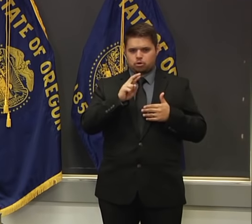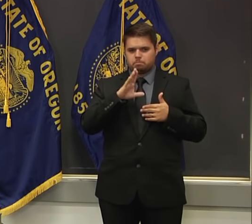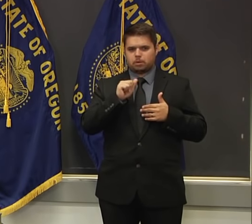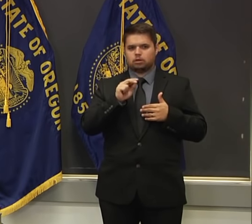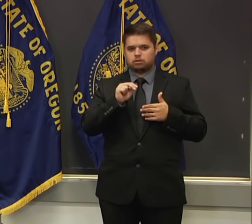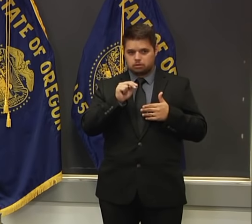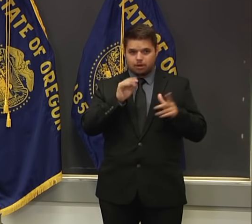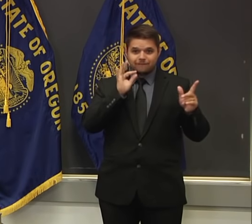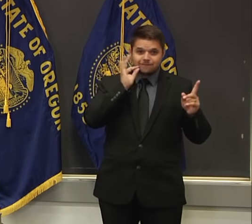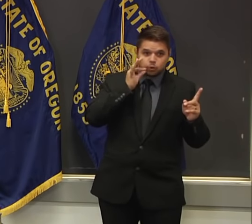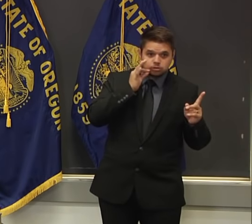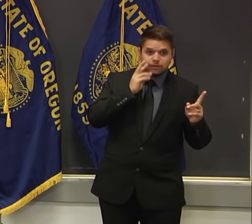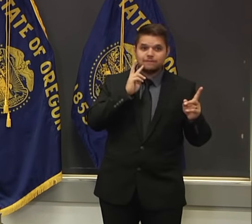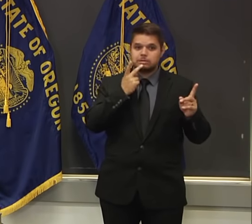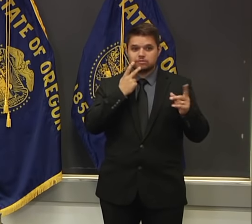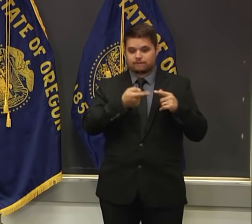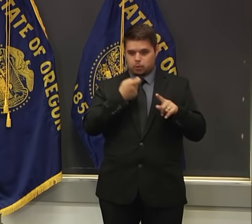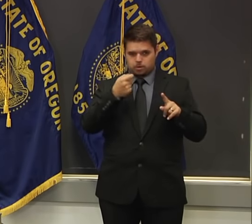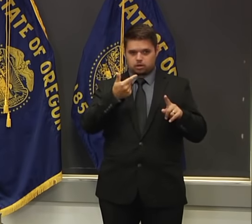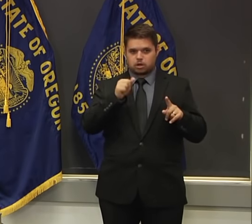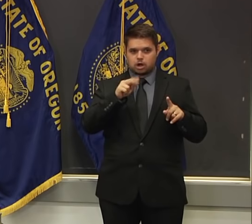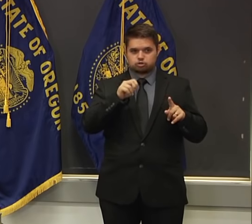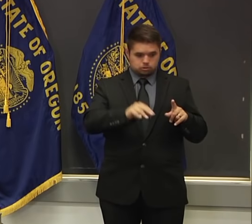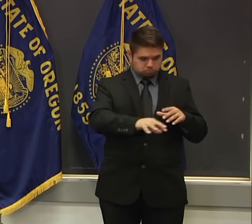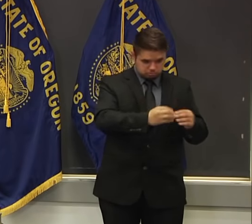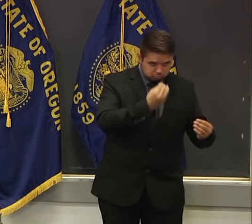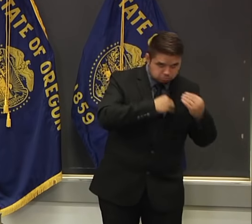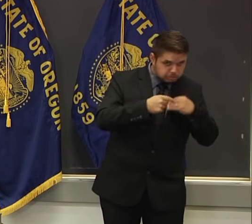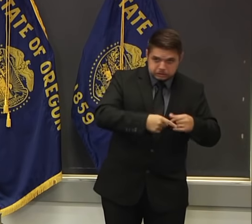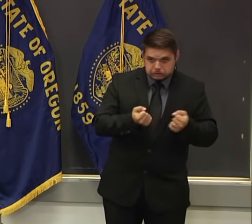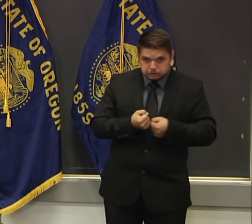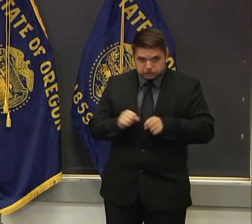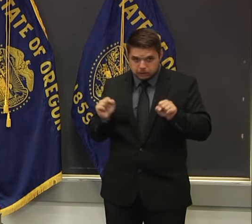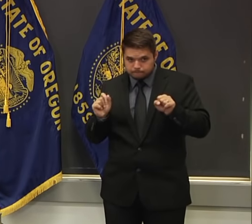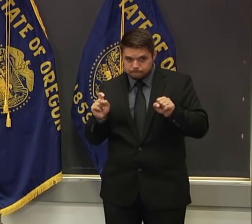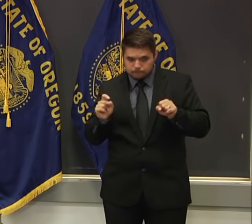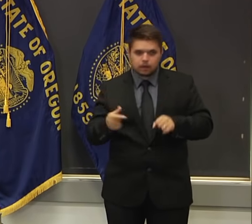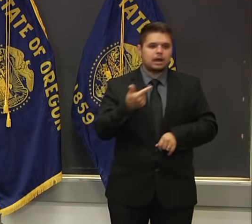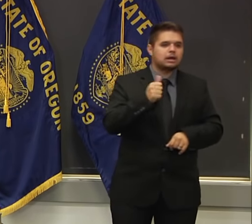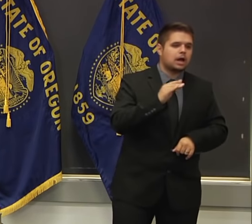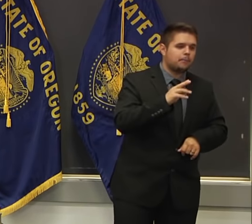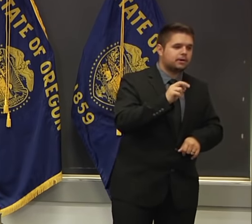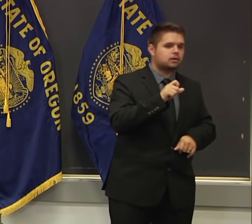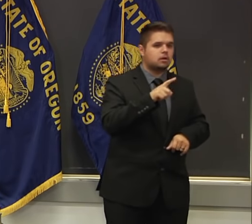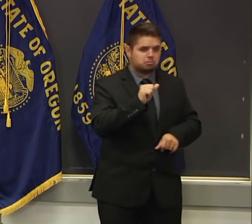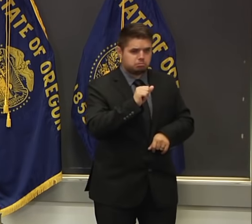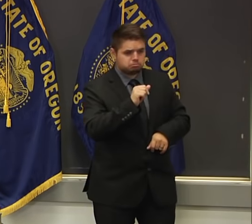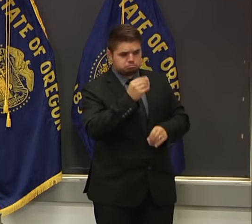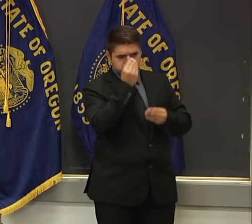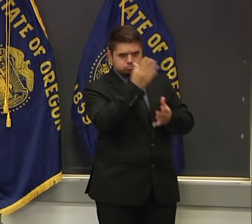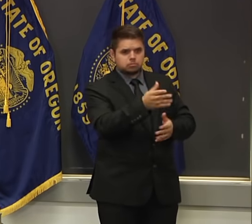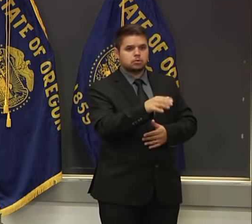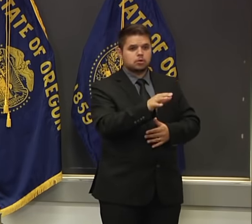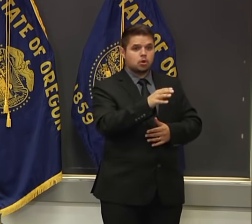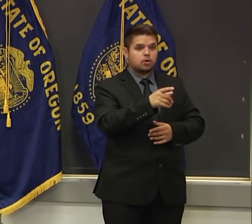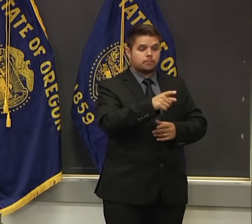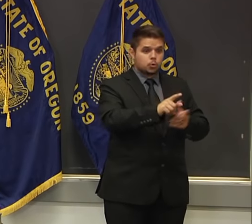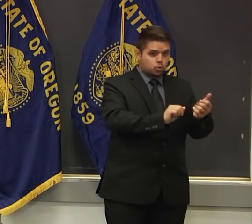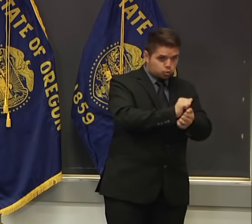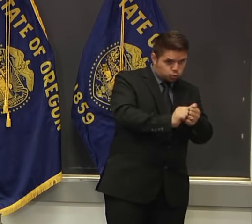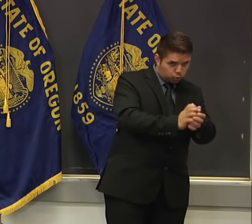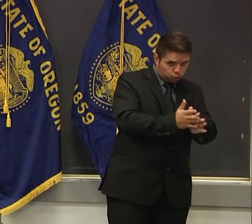eat. So in general, washing and where appropriate peeling vegetables from the garden is our